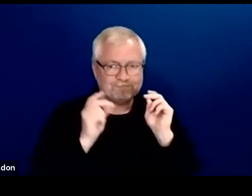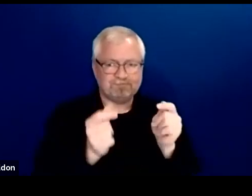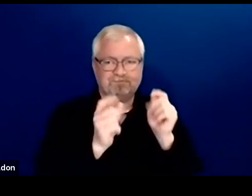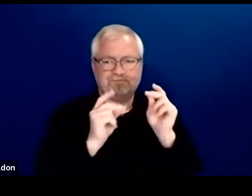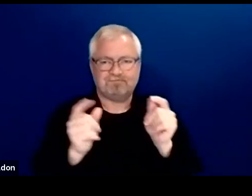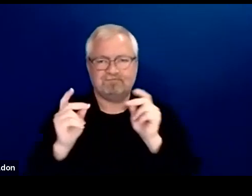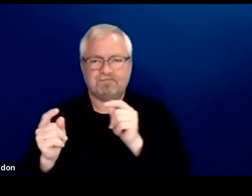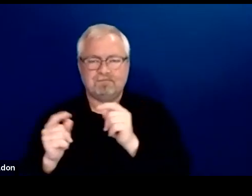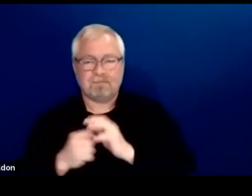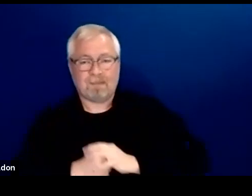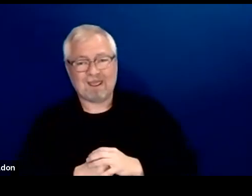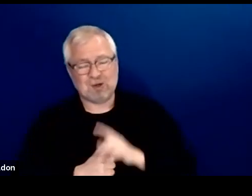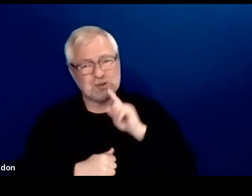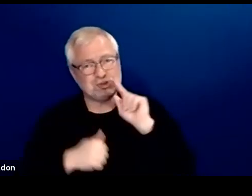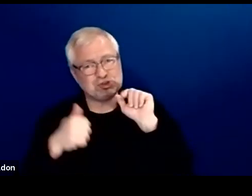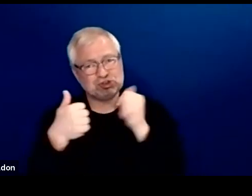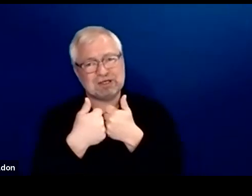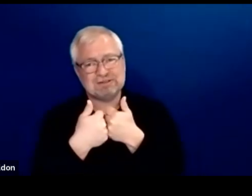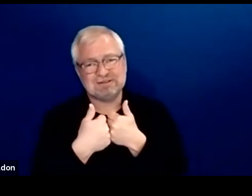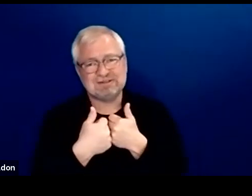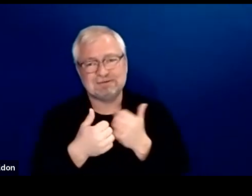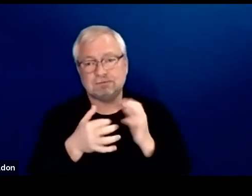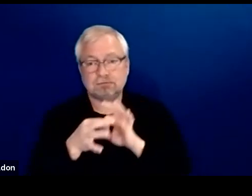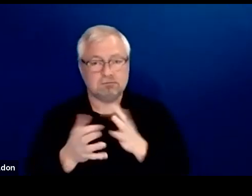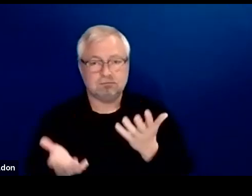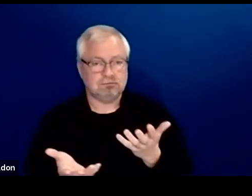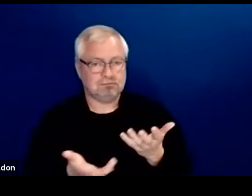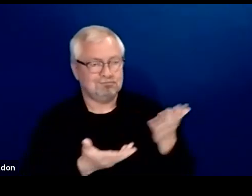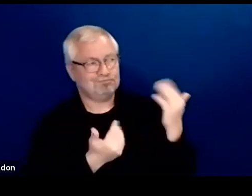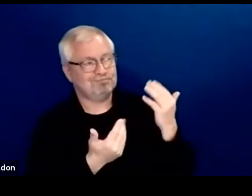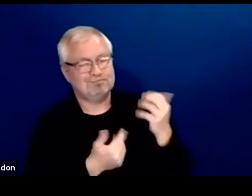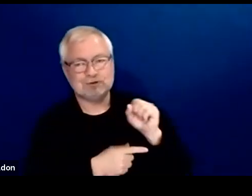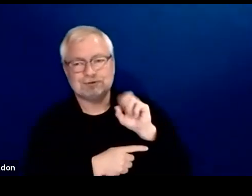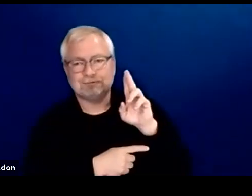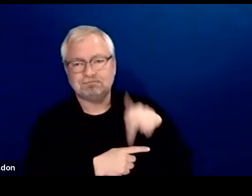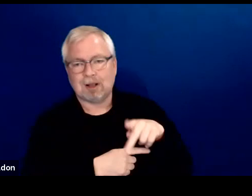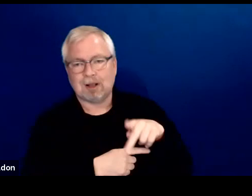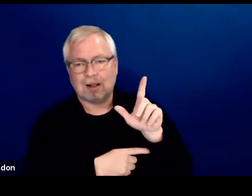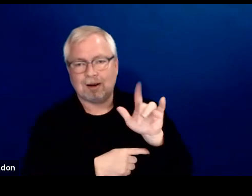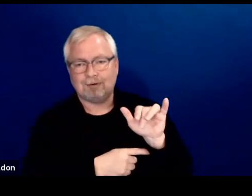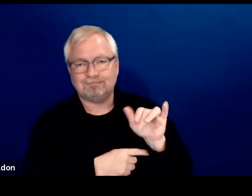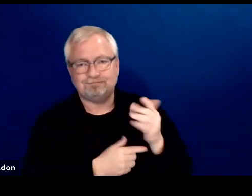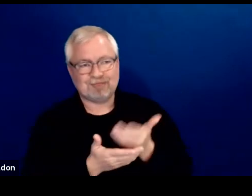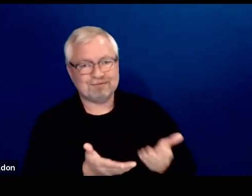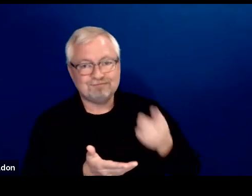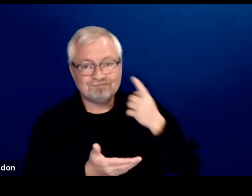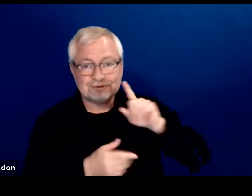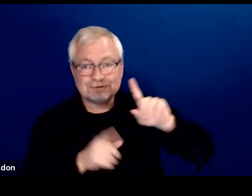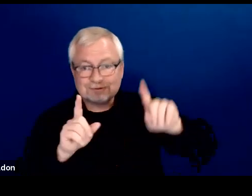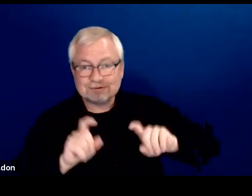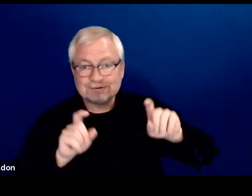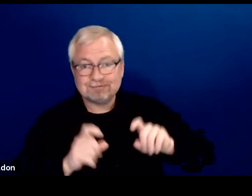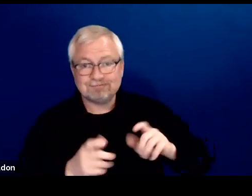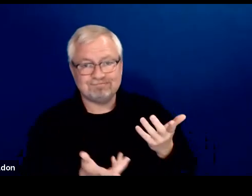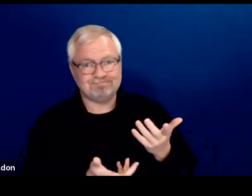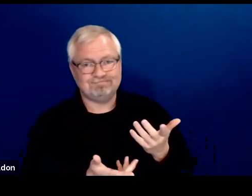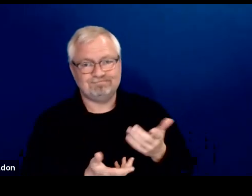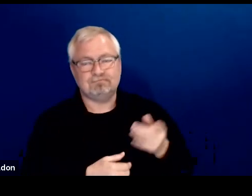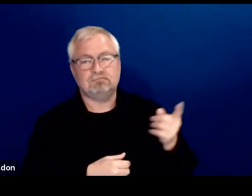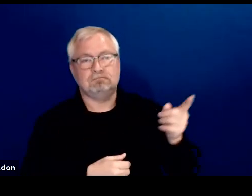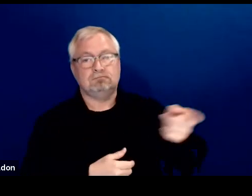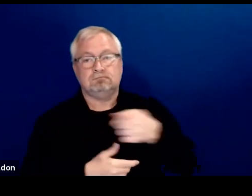issues. The reagents that are required, the chemicals to do the tests, as well as on the collection end of the